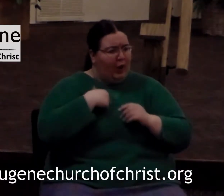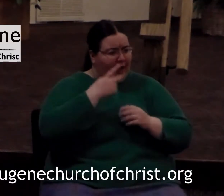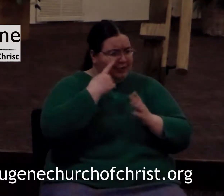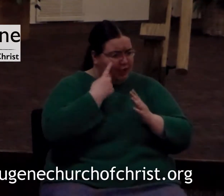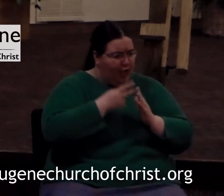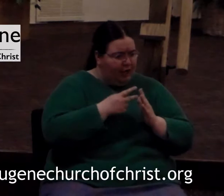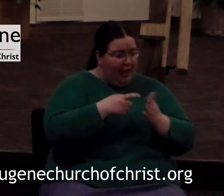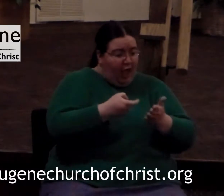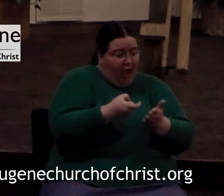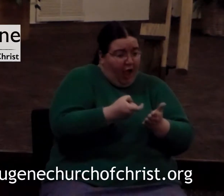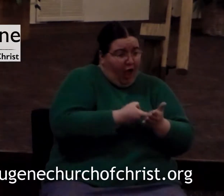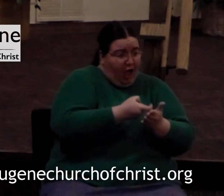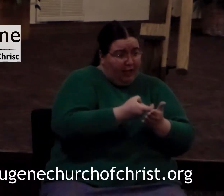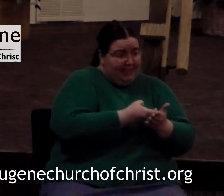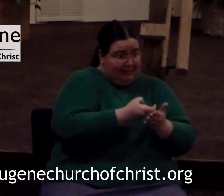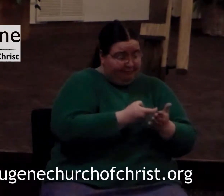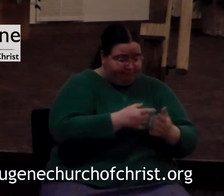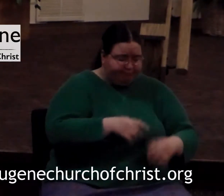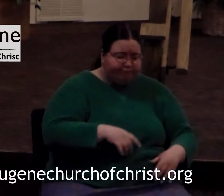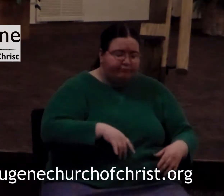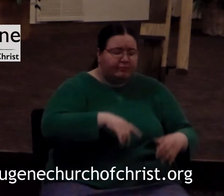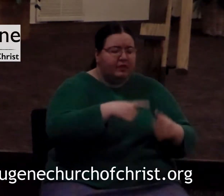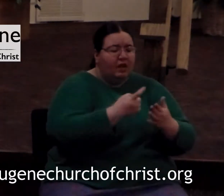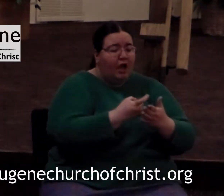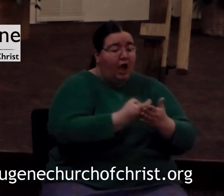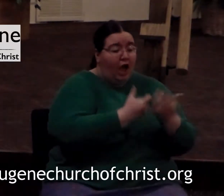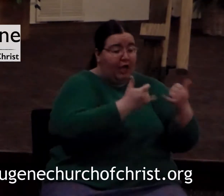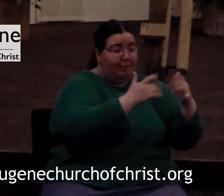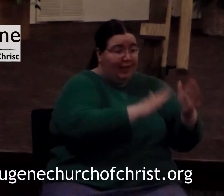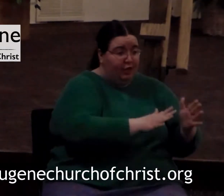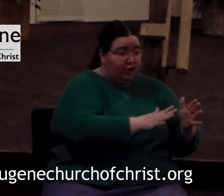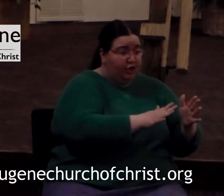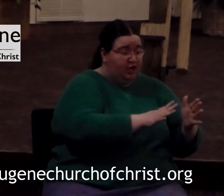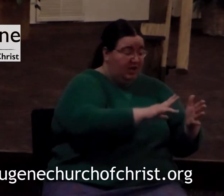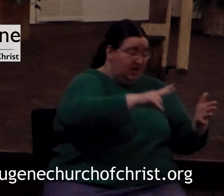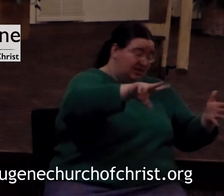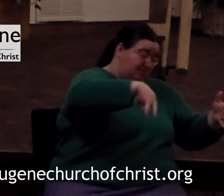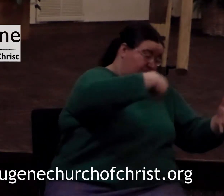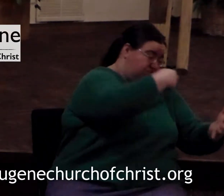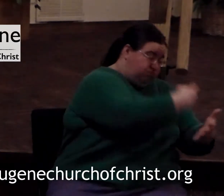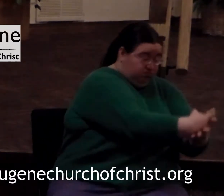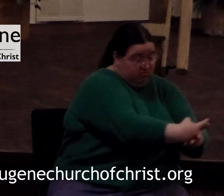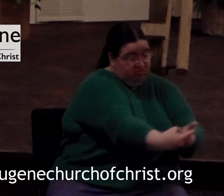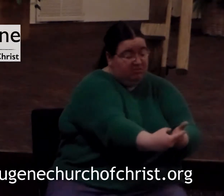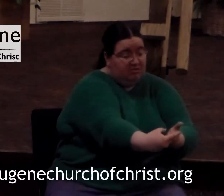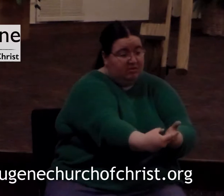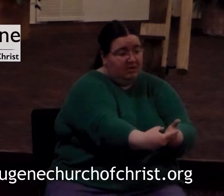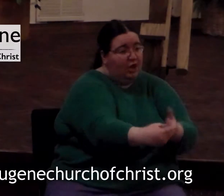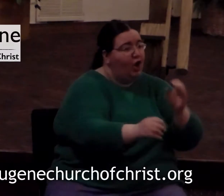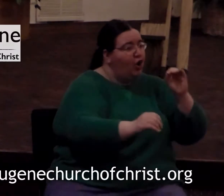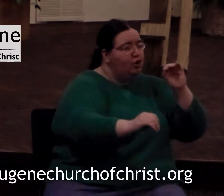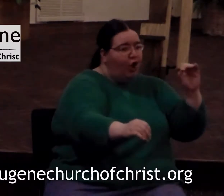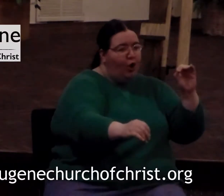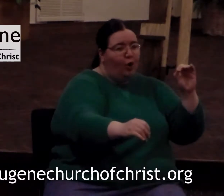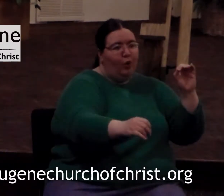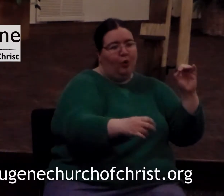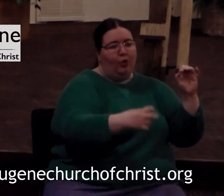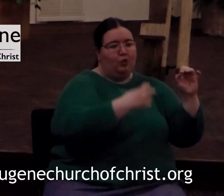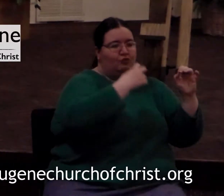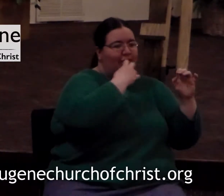wiped out at one end of the ice, and nothing was called, and he was very upset about that. And on the way back to the bench, still looked a little